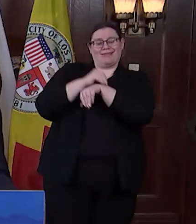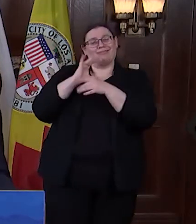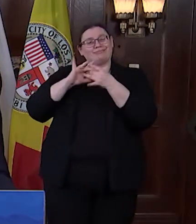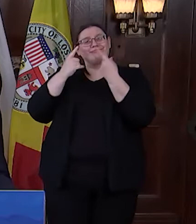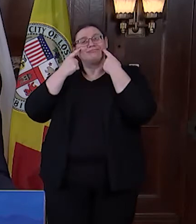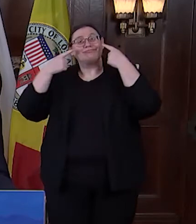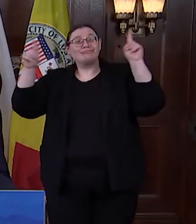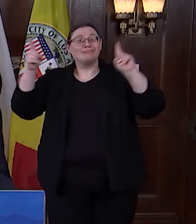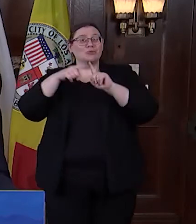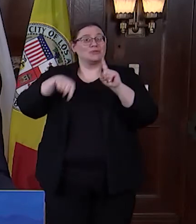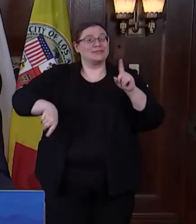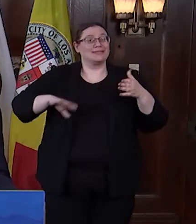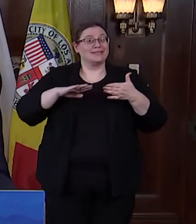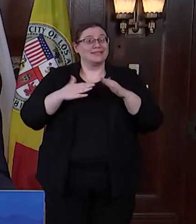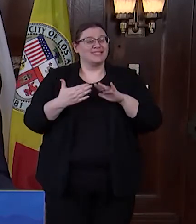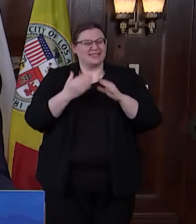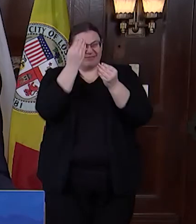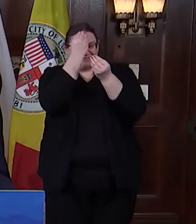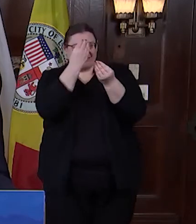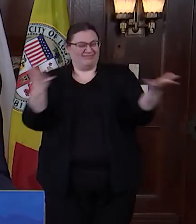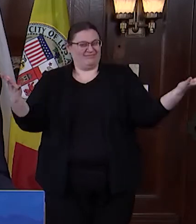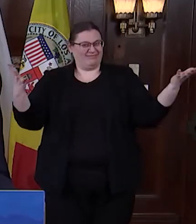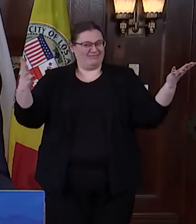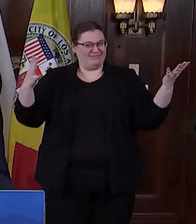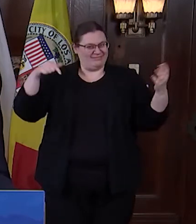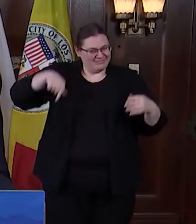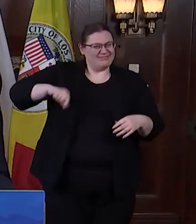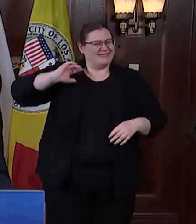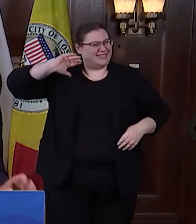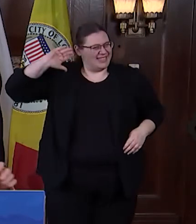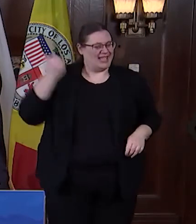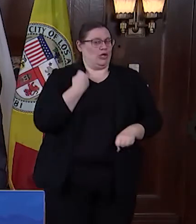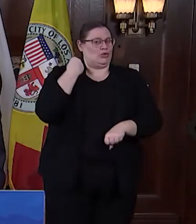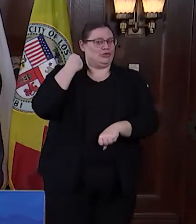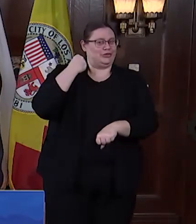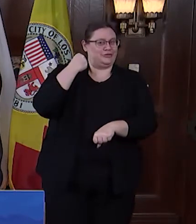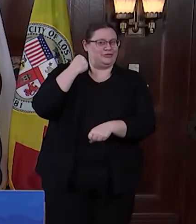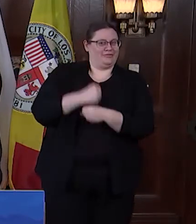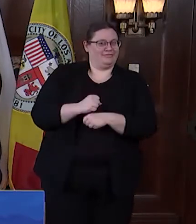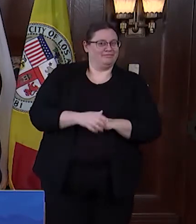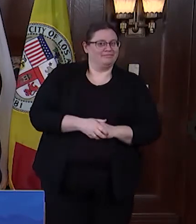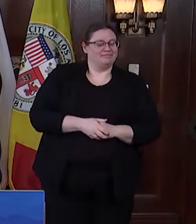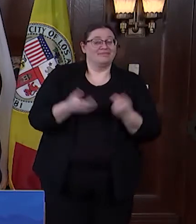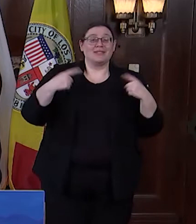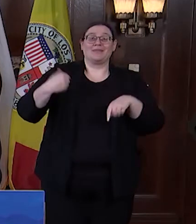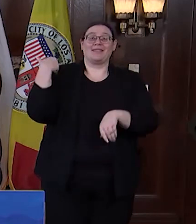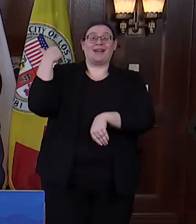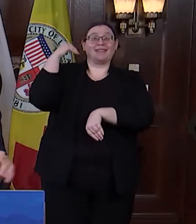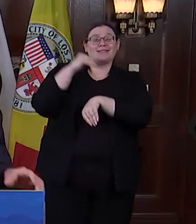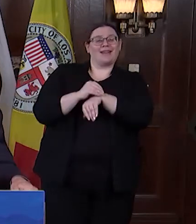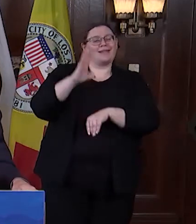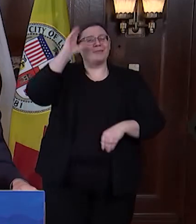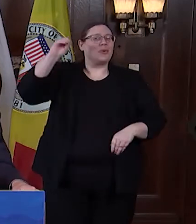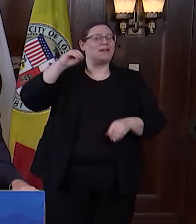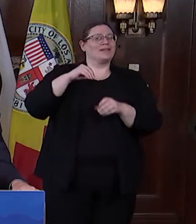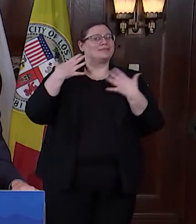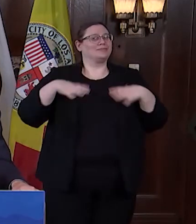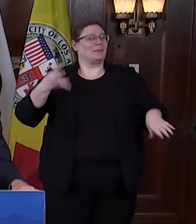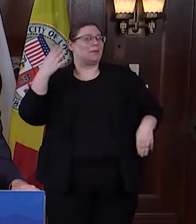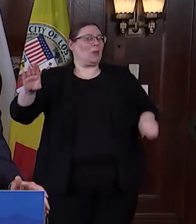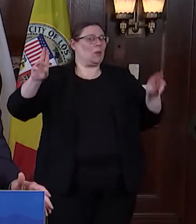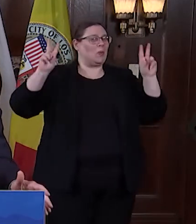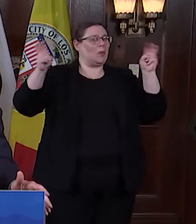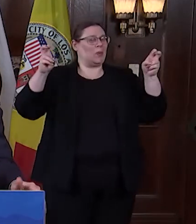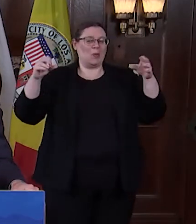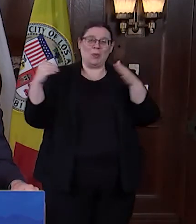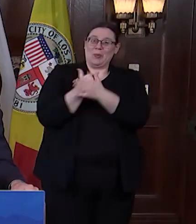announced to our city, this is our year. And last night, our boys in blue brought a new